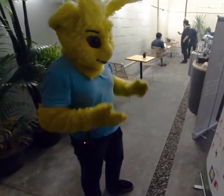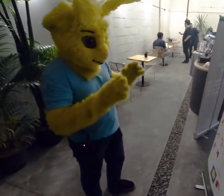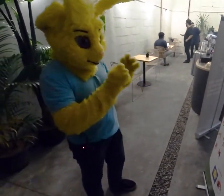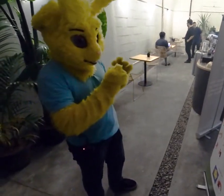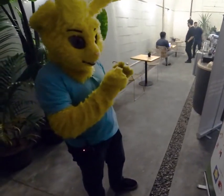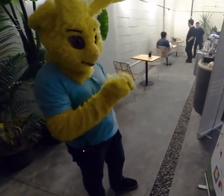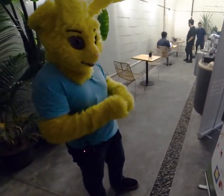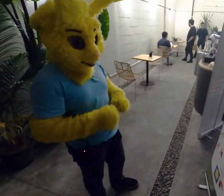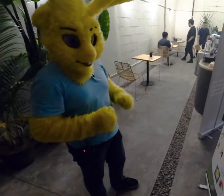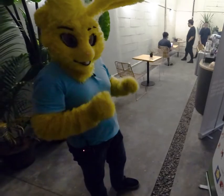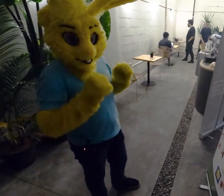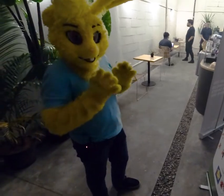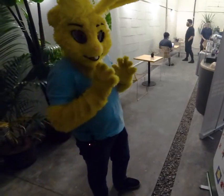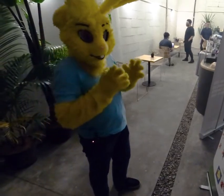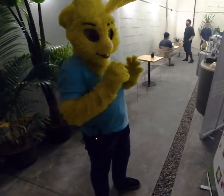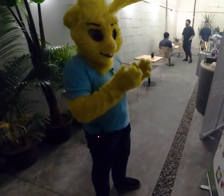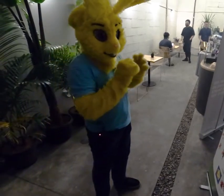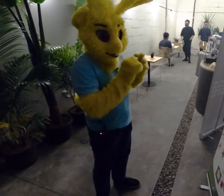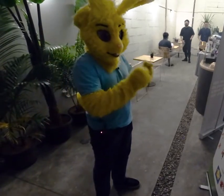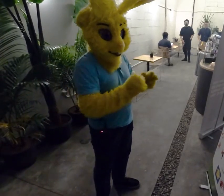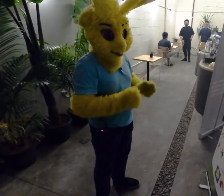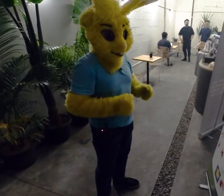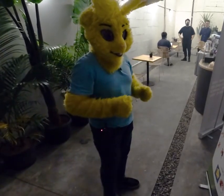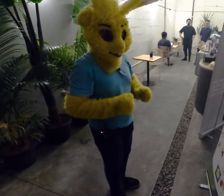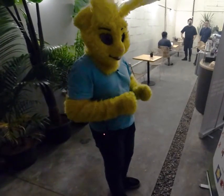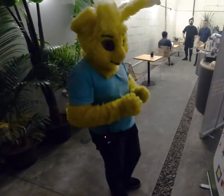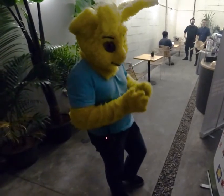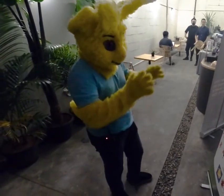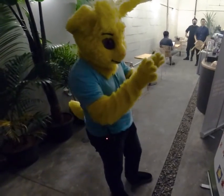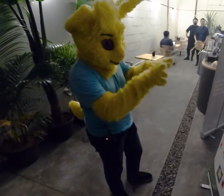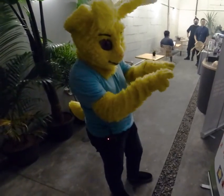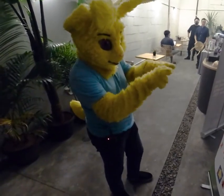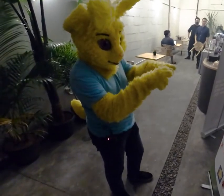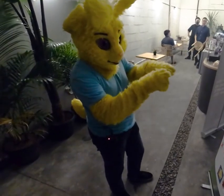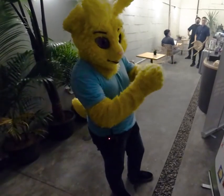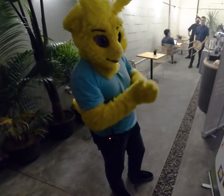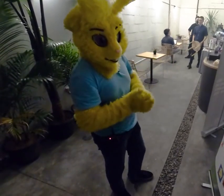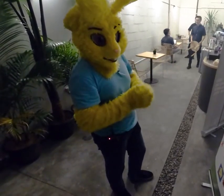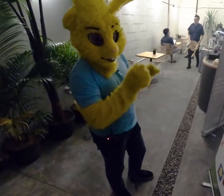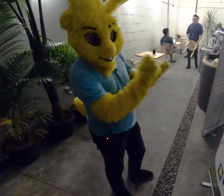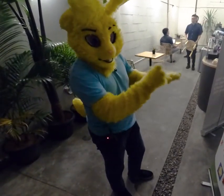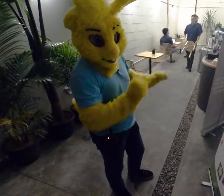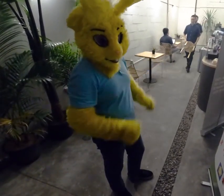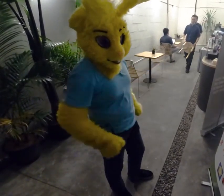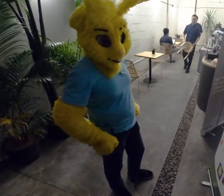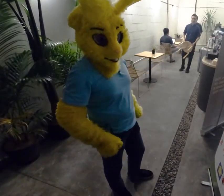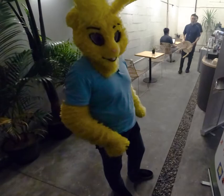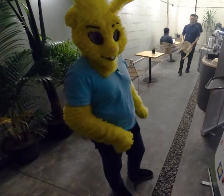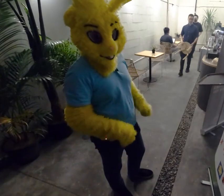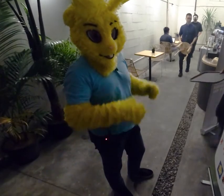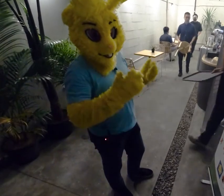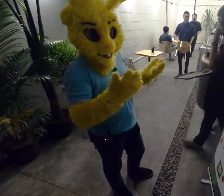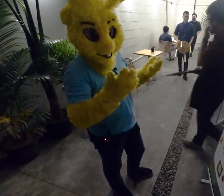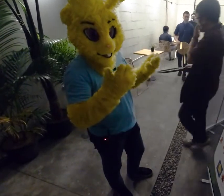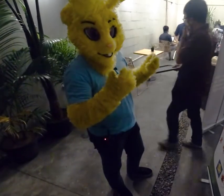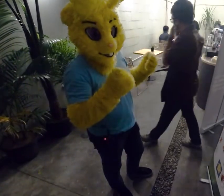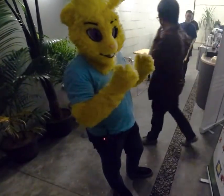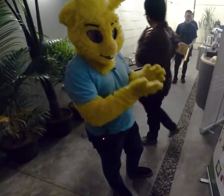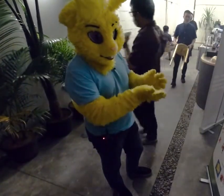still i really really wish i can actually use uh this same language when i would like to